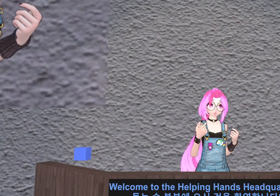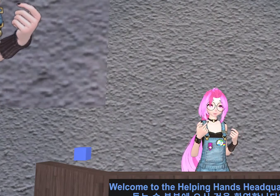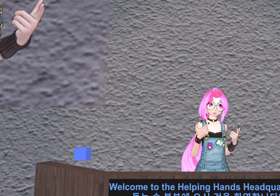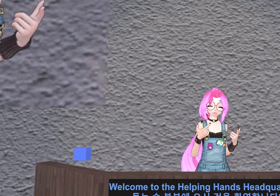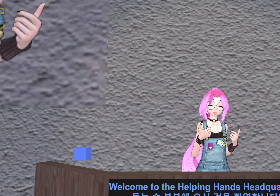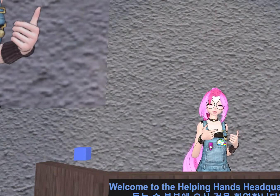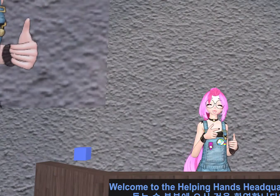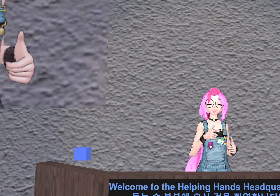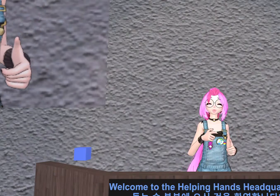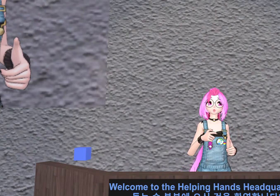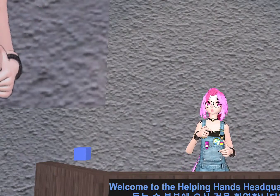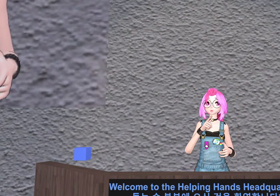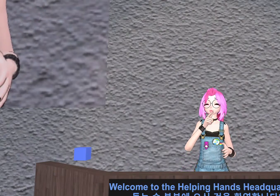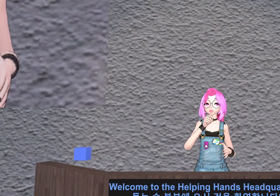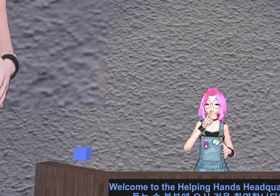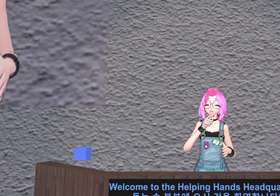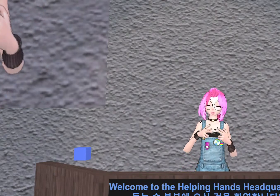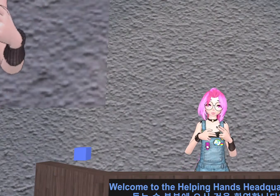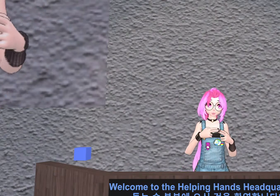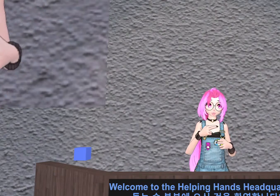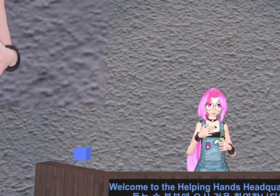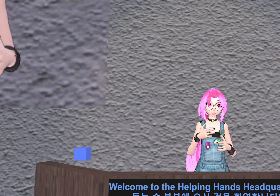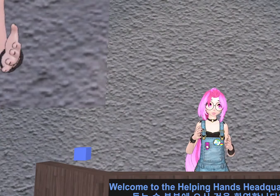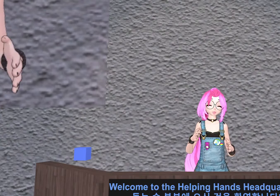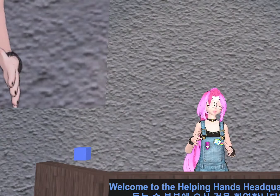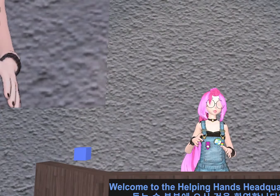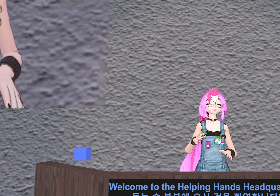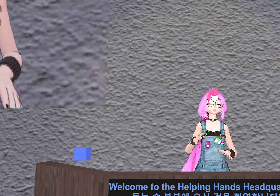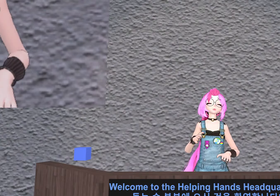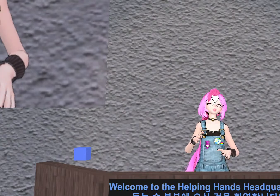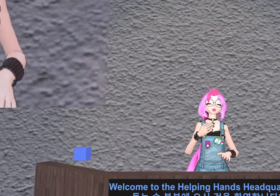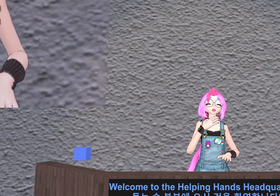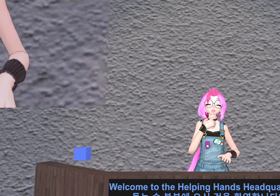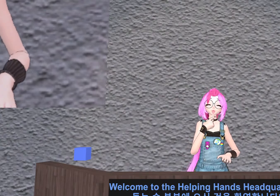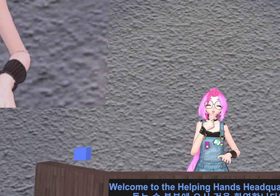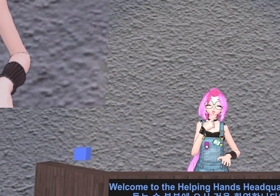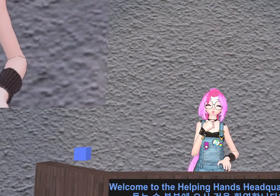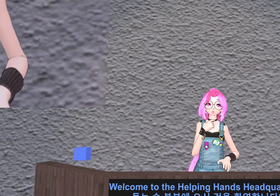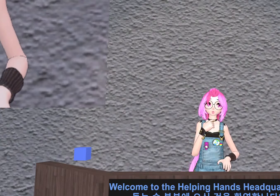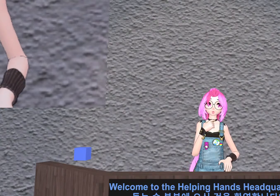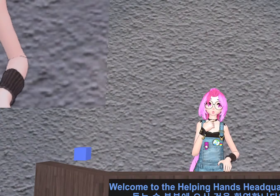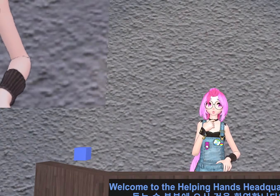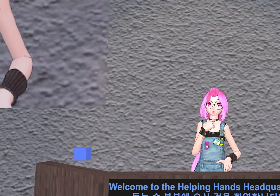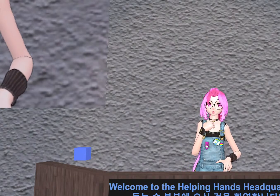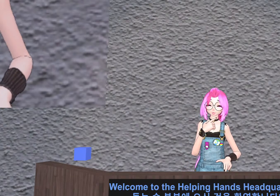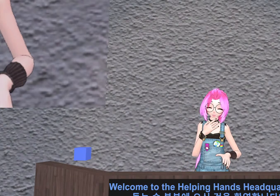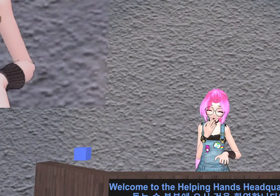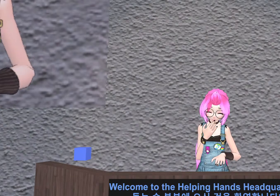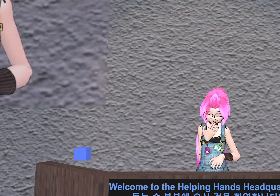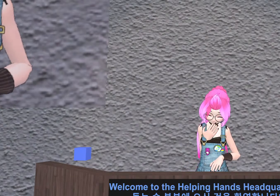Okay. What about this one? What kind of type of person is this? Let's see.